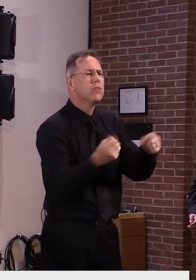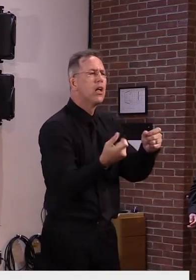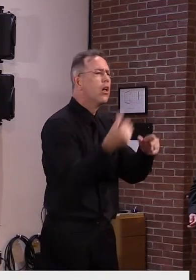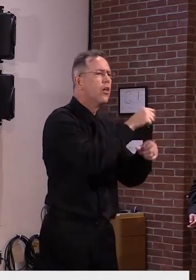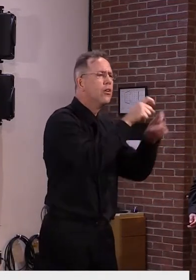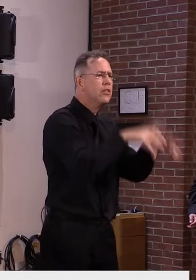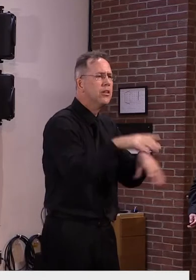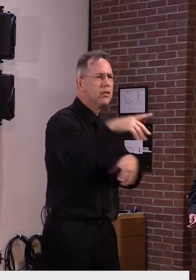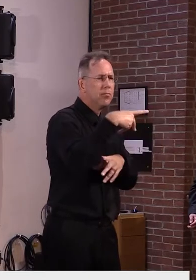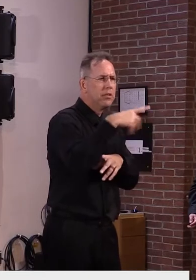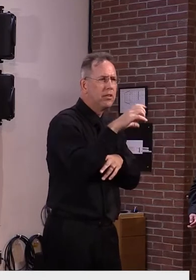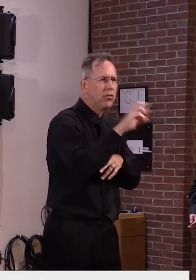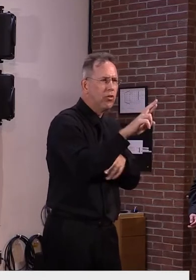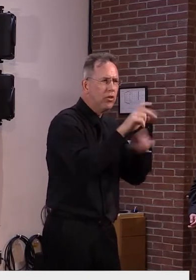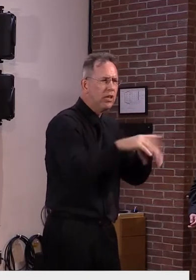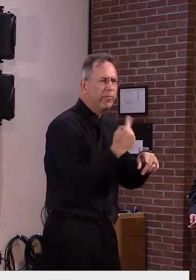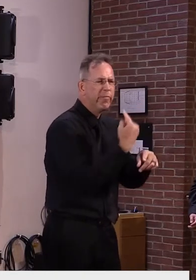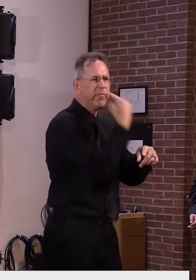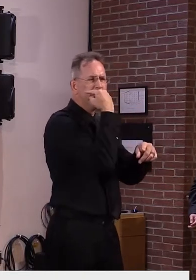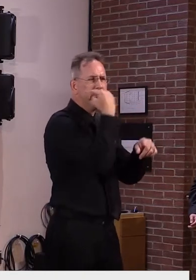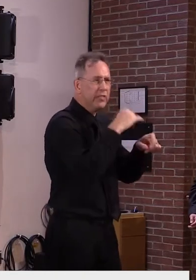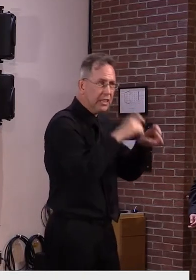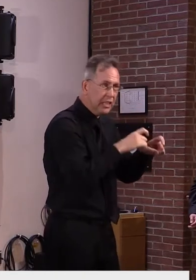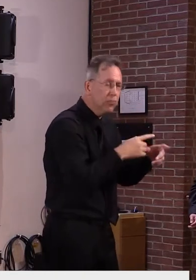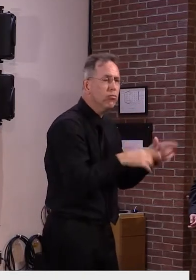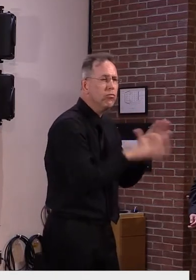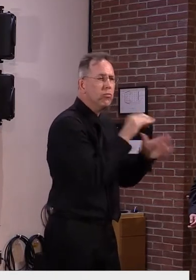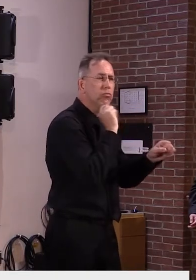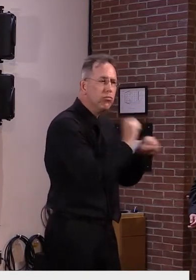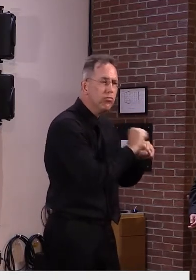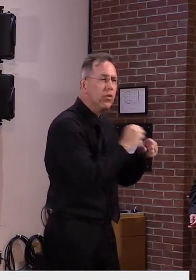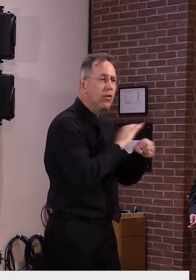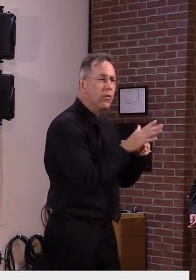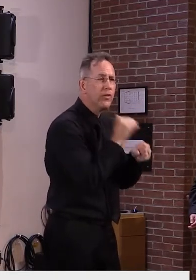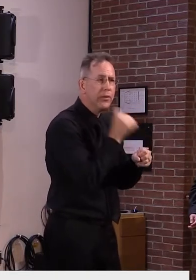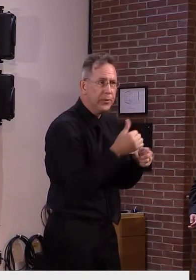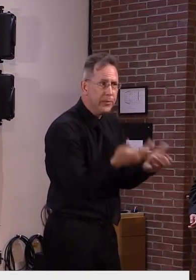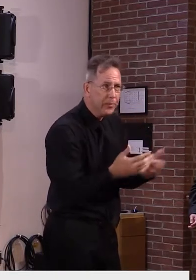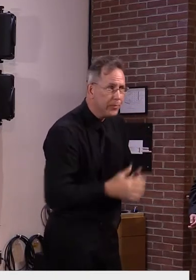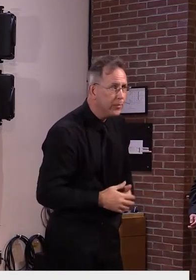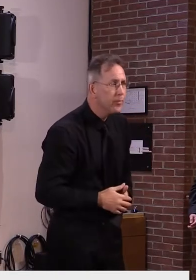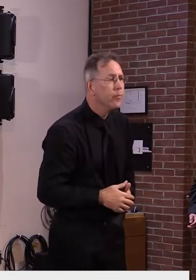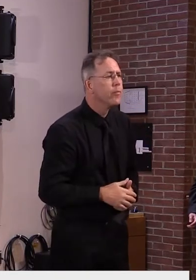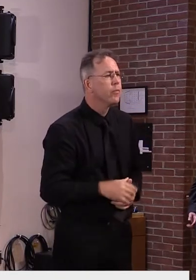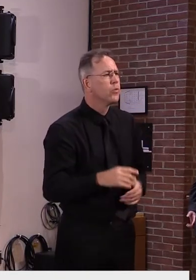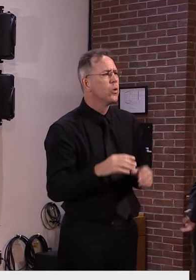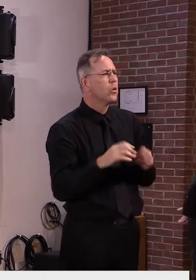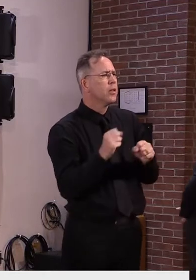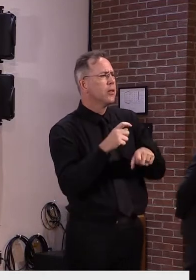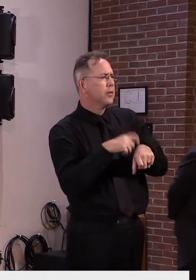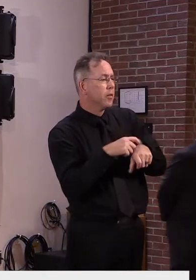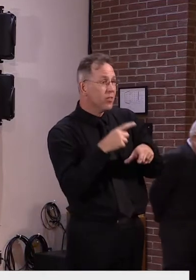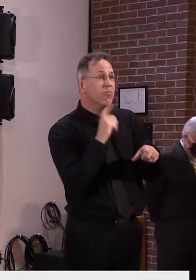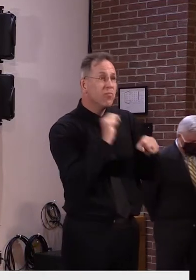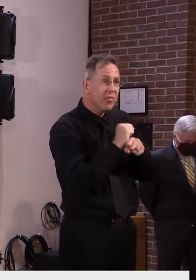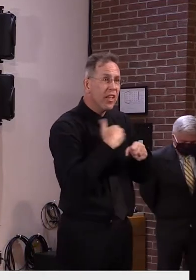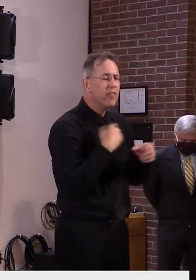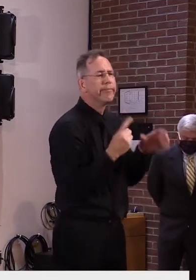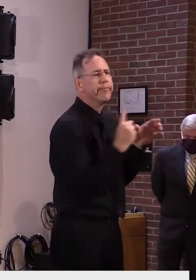would be treated at that time as a probable case and isolated while awaiting that further result.